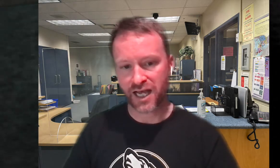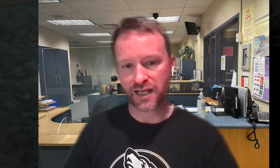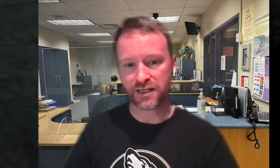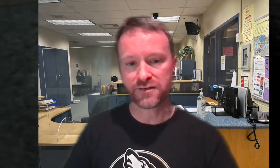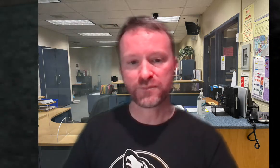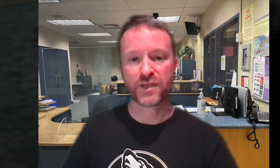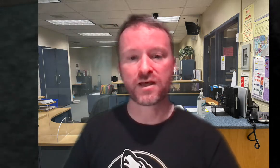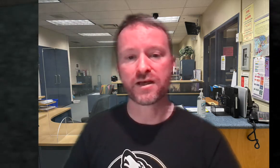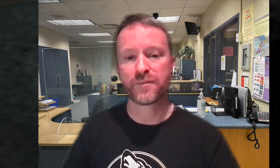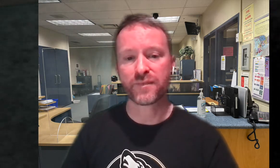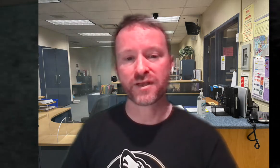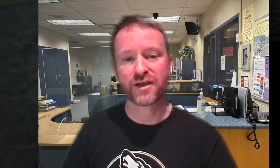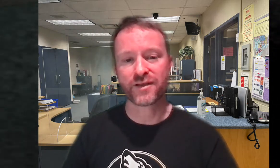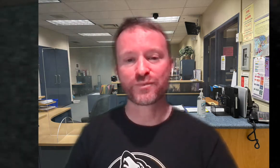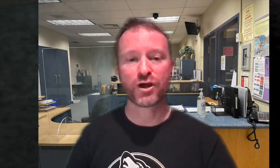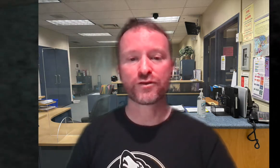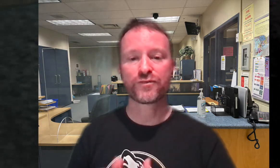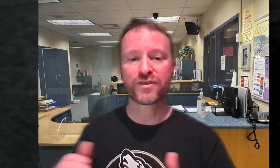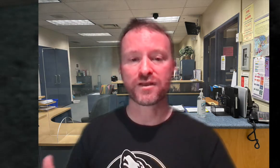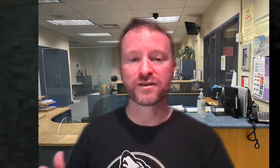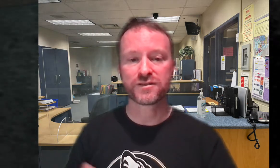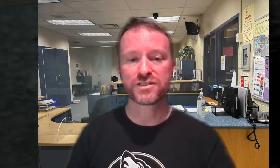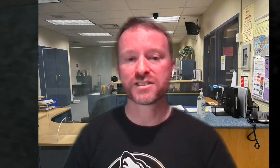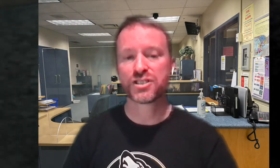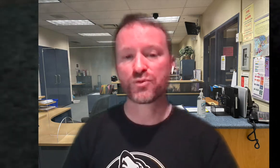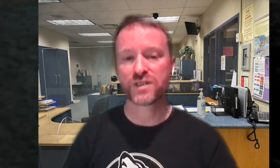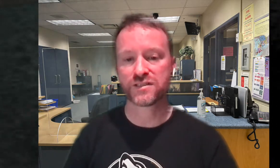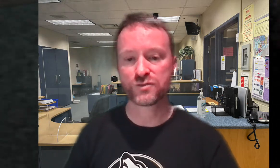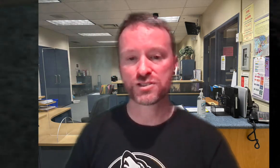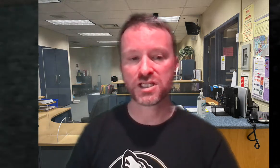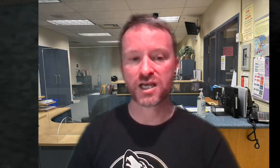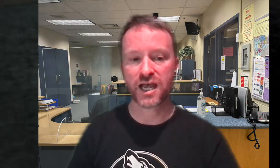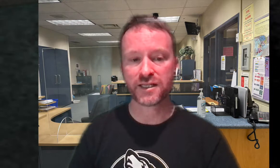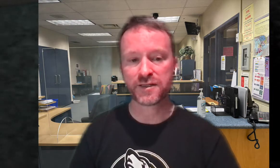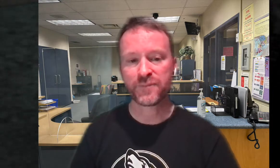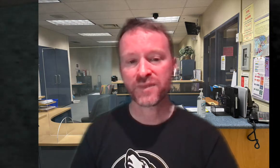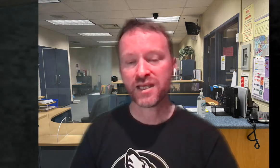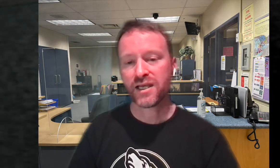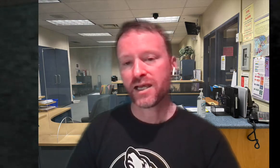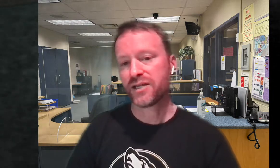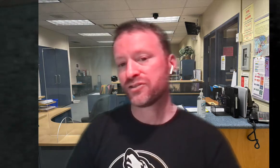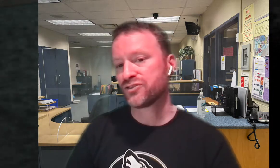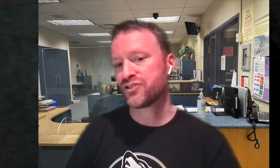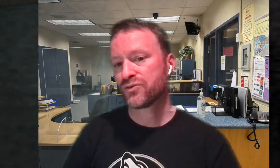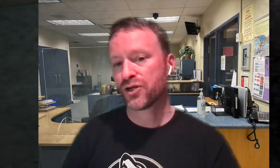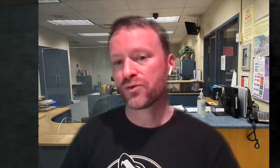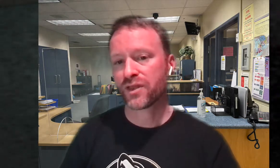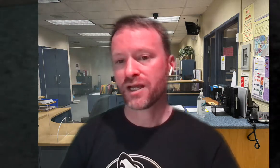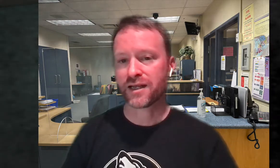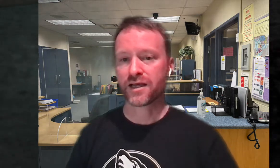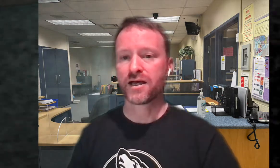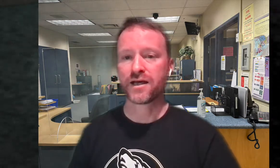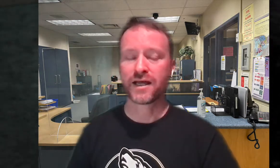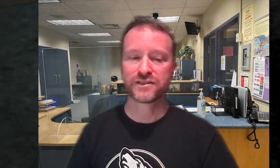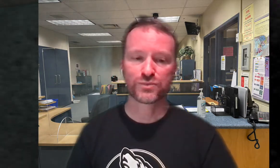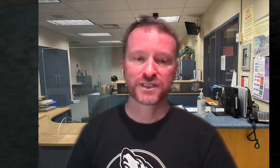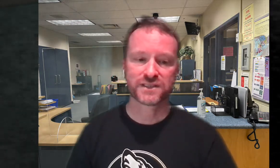Island as part of the Chippewas of Georgina Island? And do you know that as